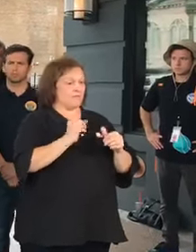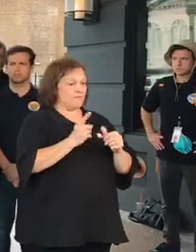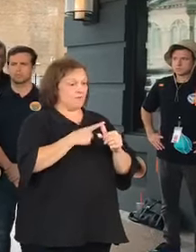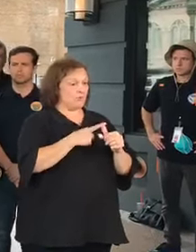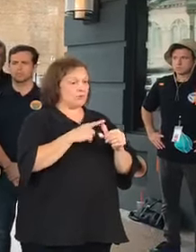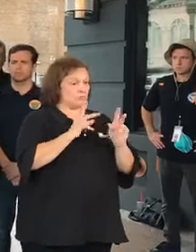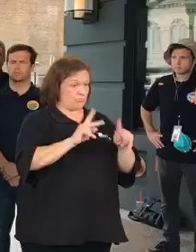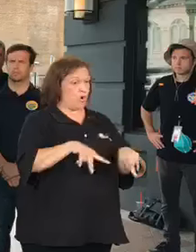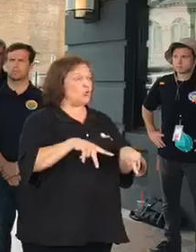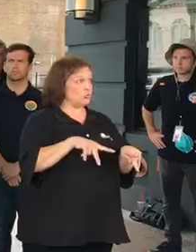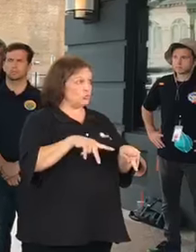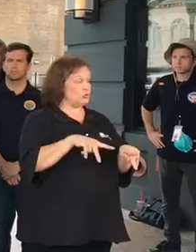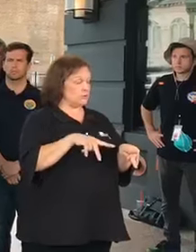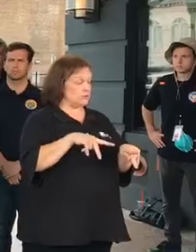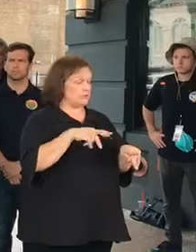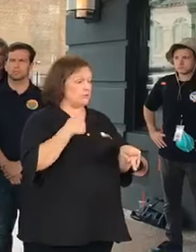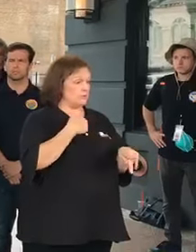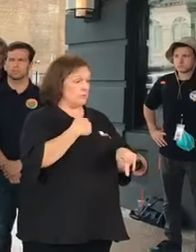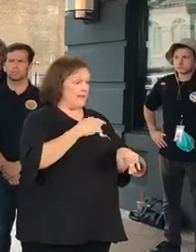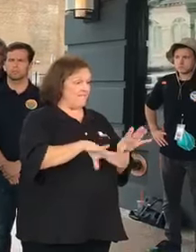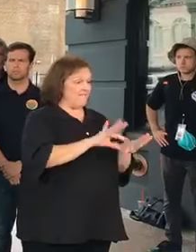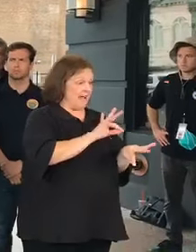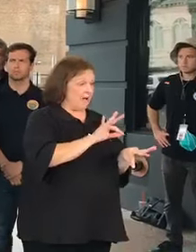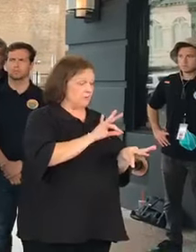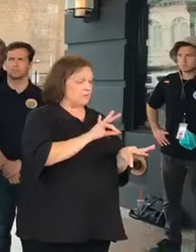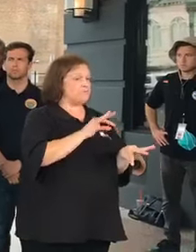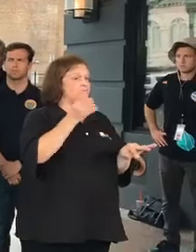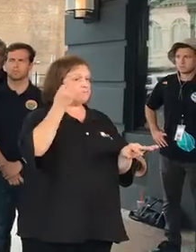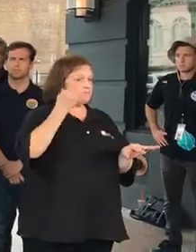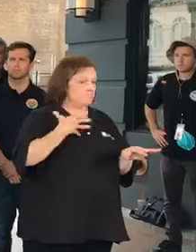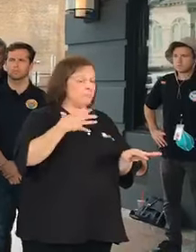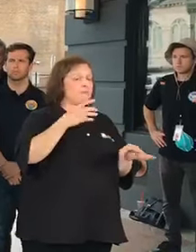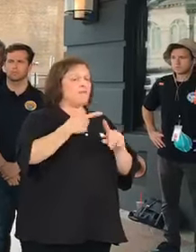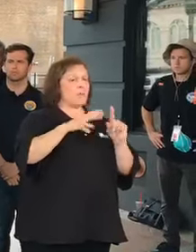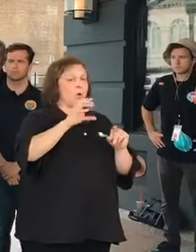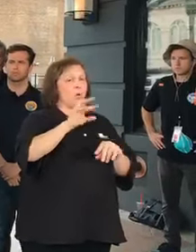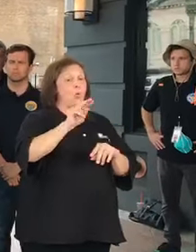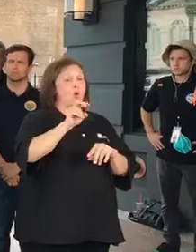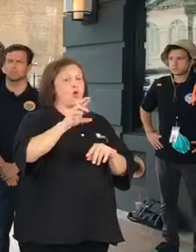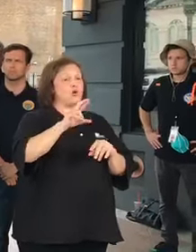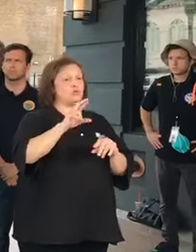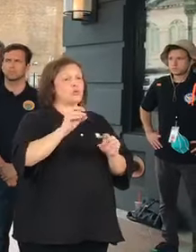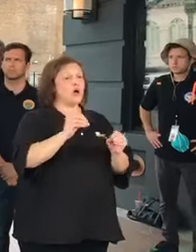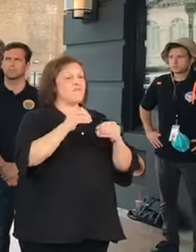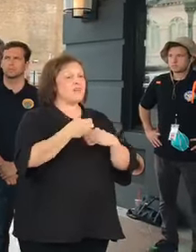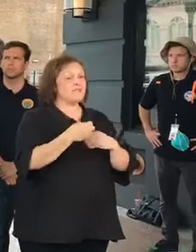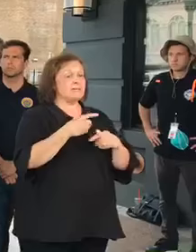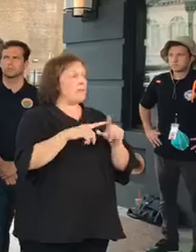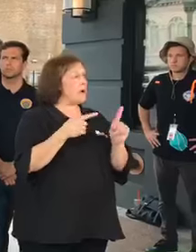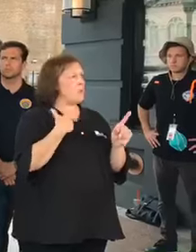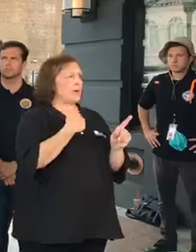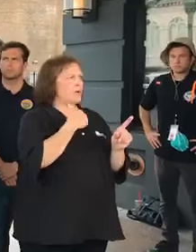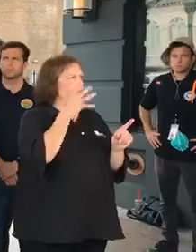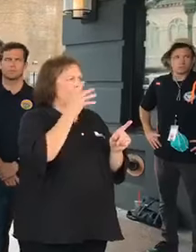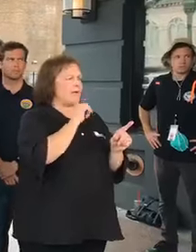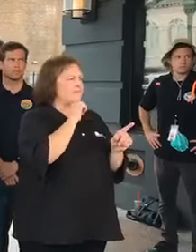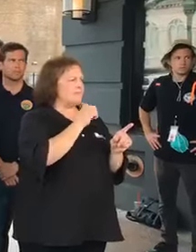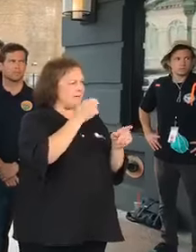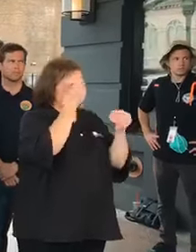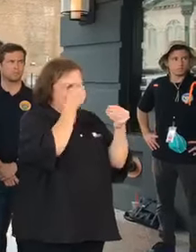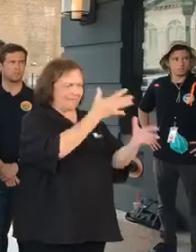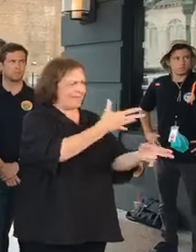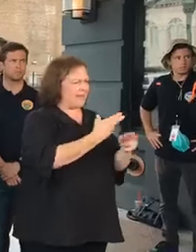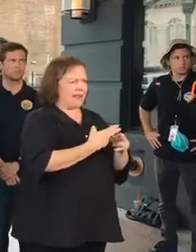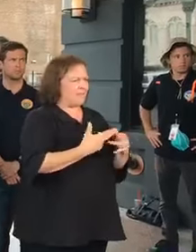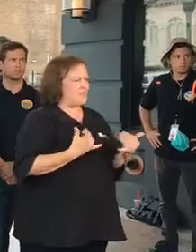recovered, we come from the coroner's office, and anybody who we have not confirmed, we won't be releasing their names. And you kind of